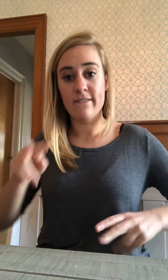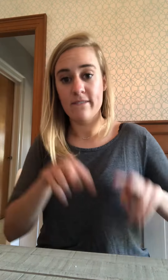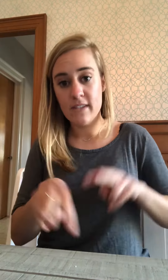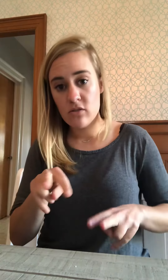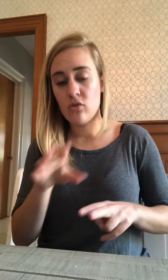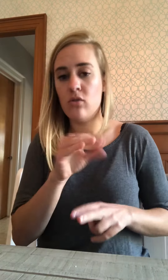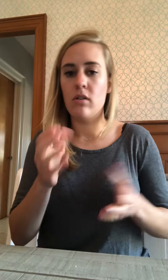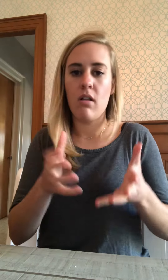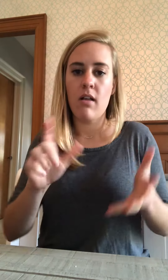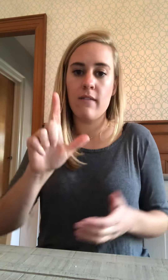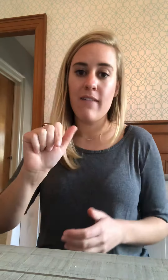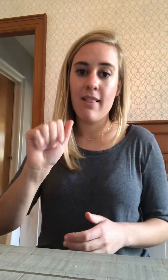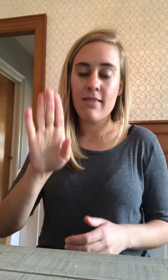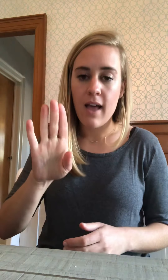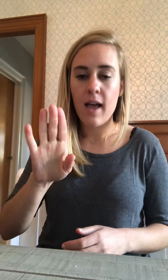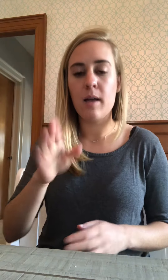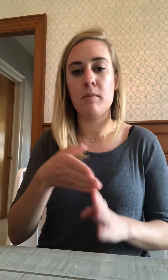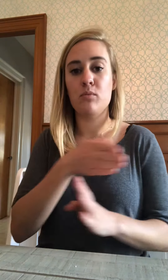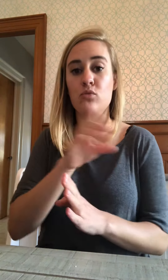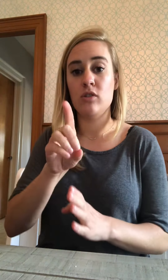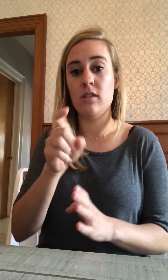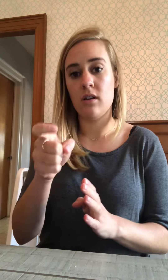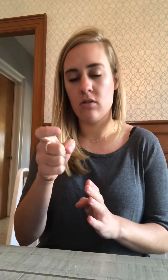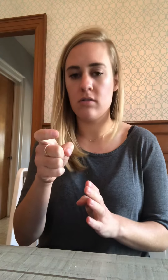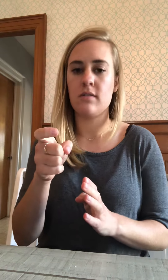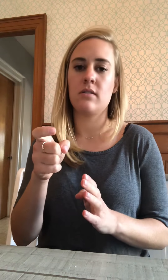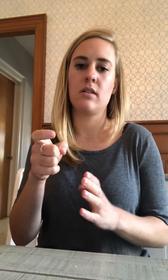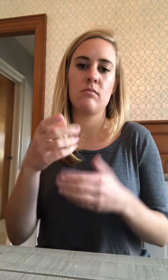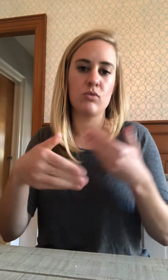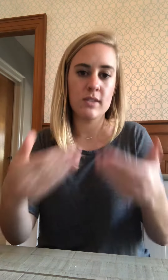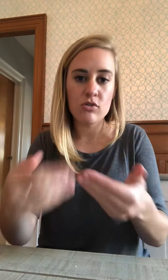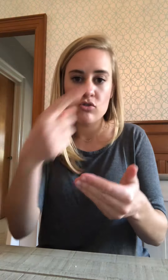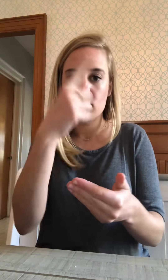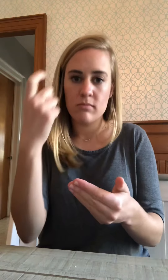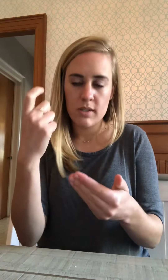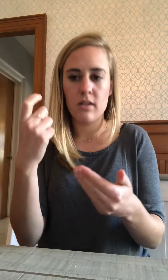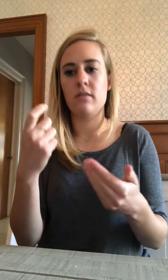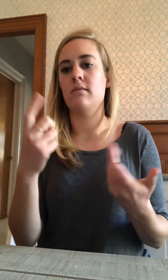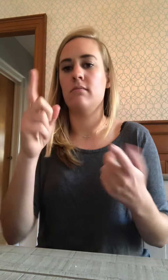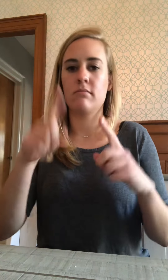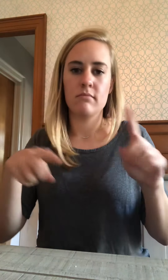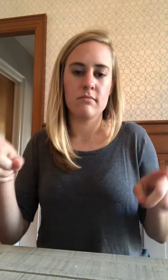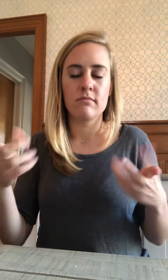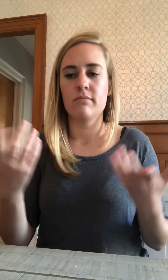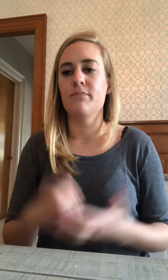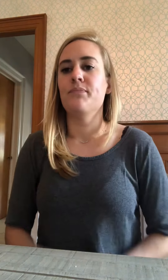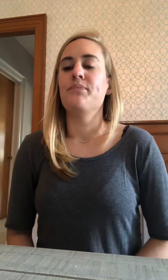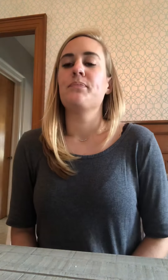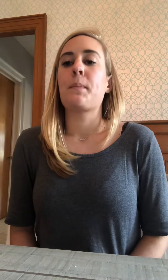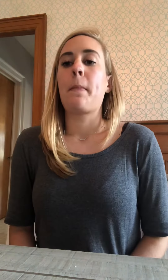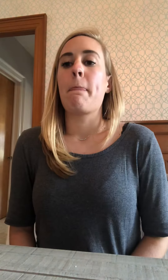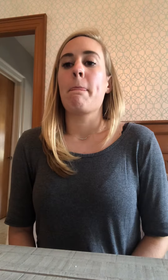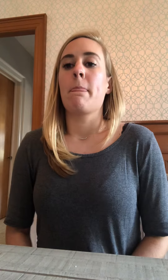procedures because of general anesthesia, and these vary a little bit. So back to our friends at